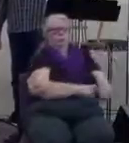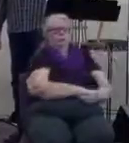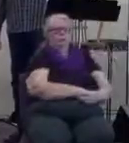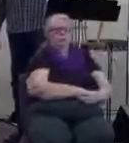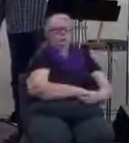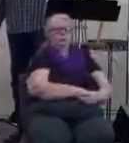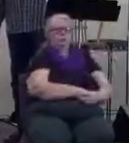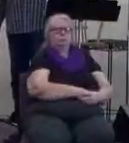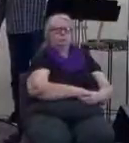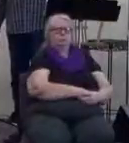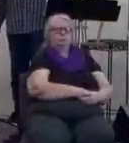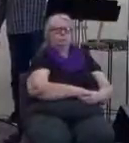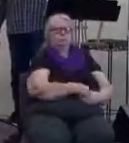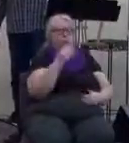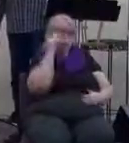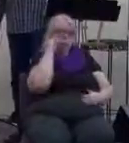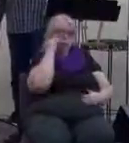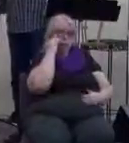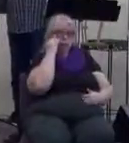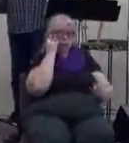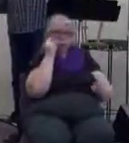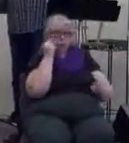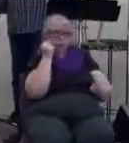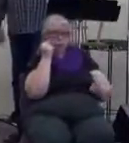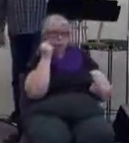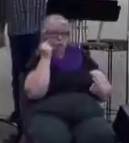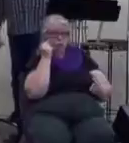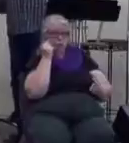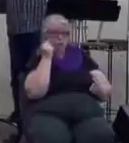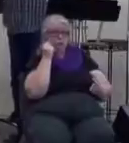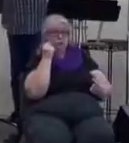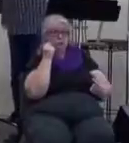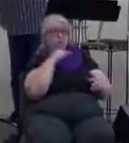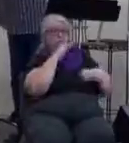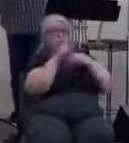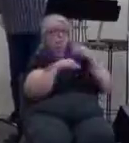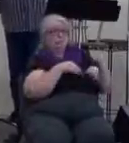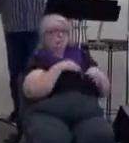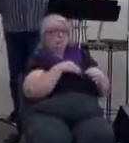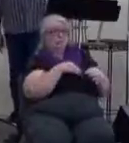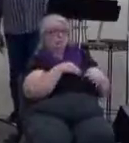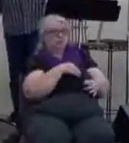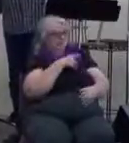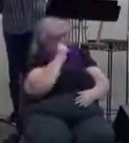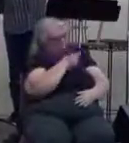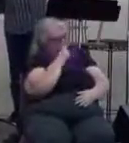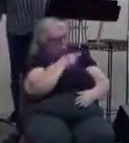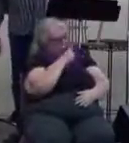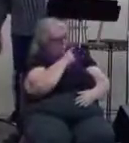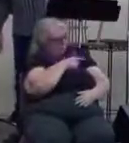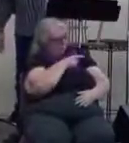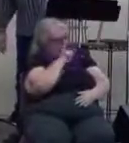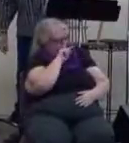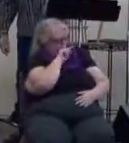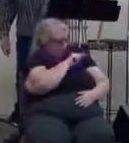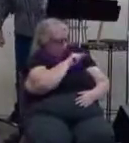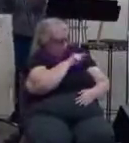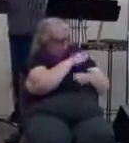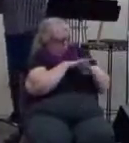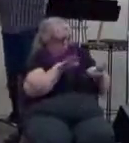And you know what he did? Instead of getting bent out of shape and pointing his finger back at him and saying, you got